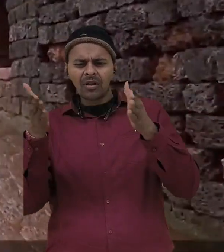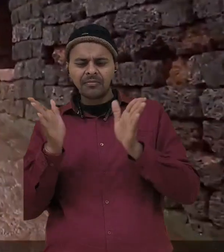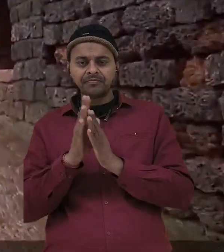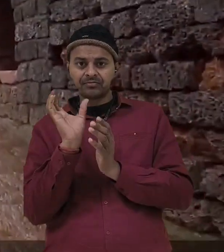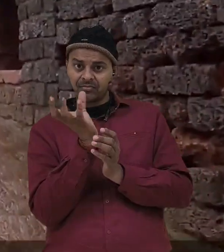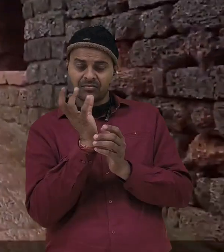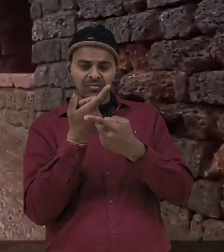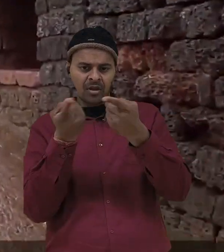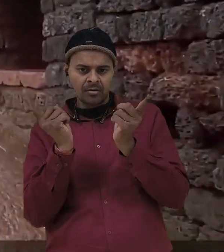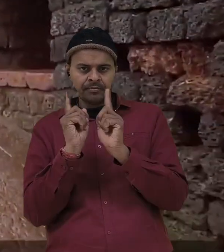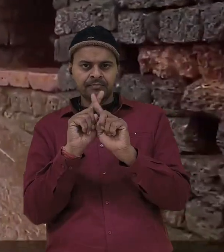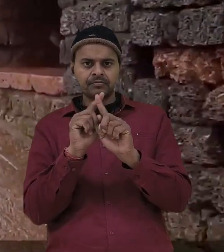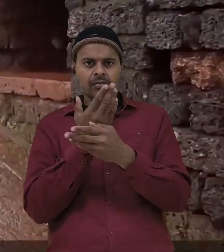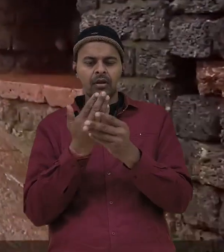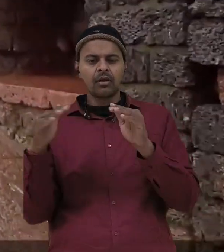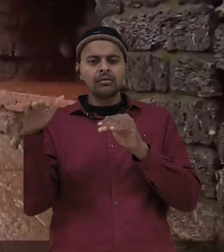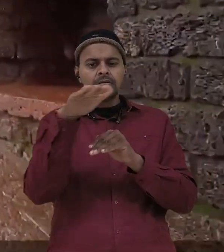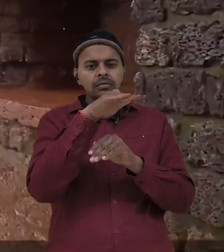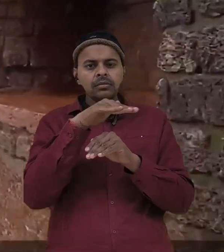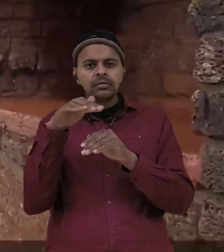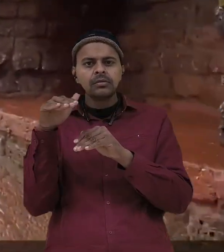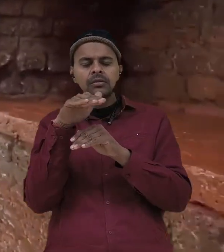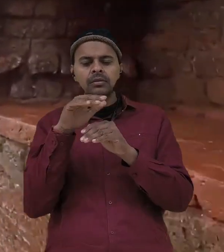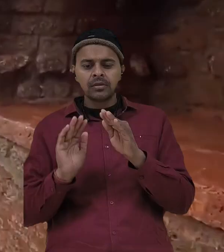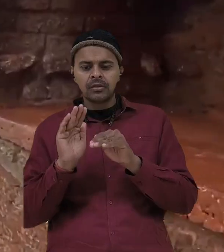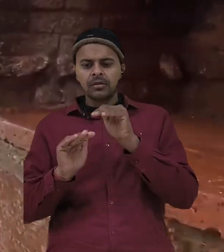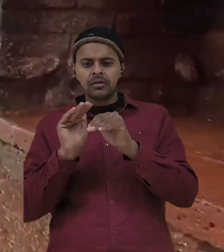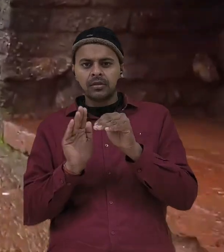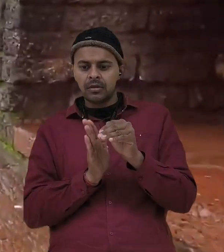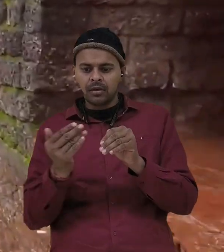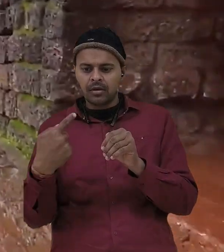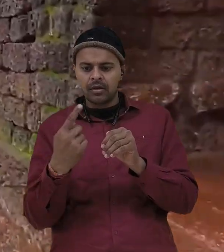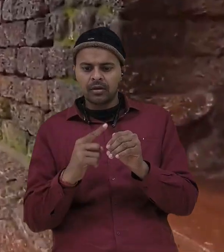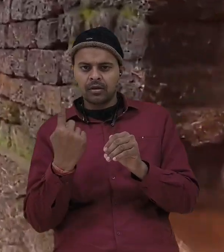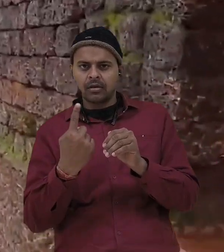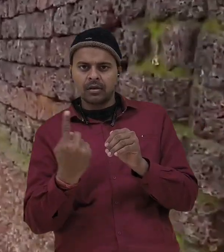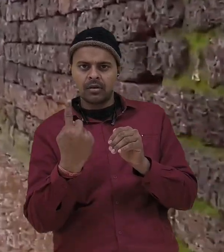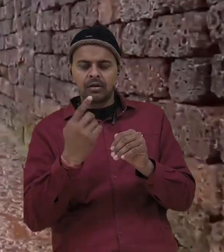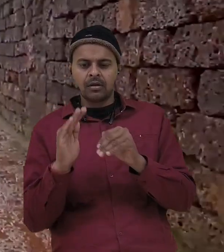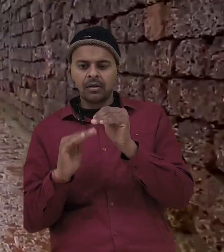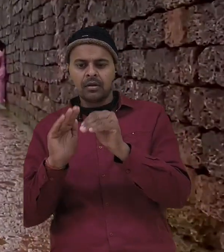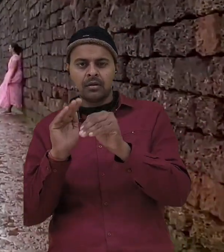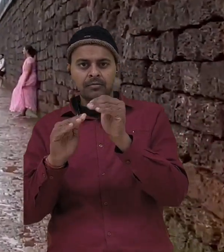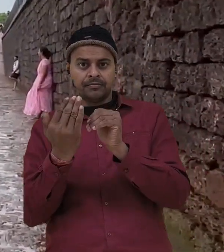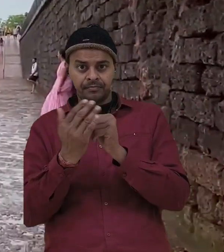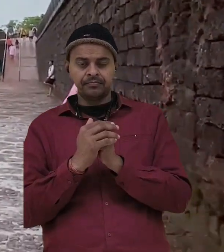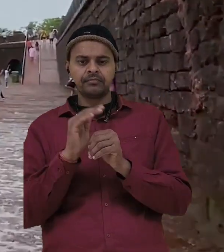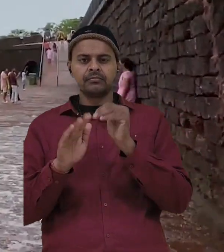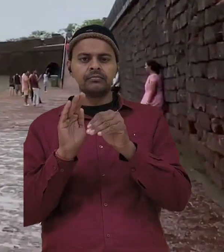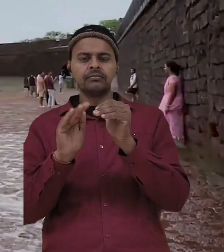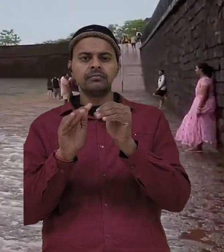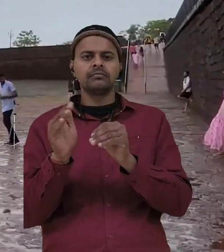The lighthouse is round in shape, having circular steps to reach on top. The lighthouse tapers